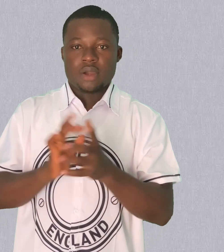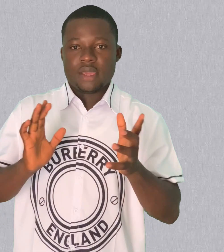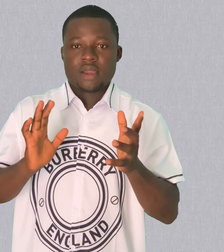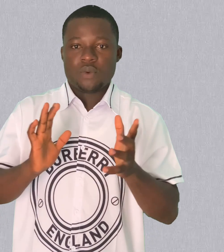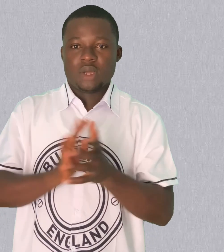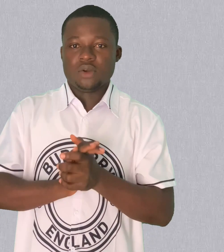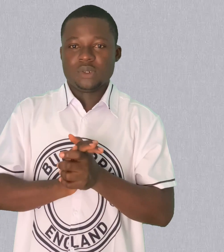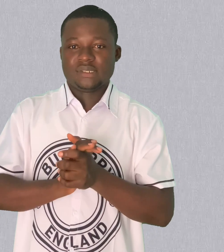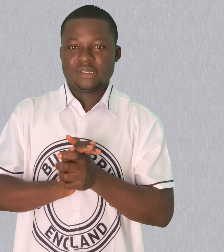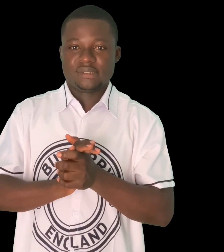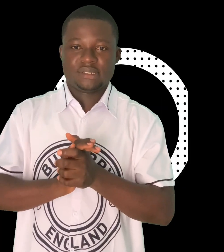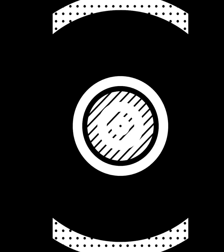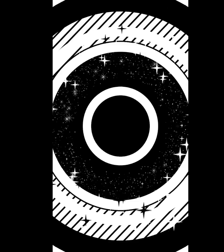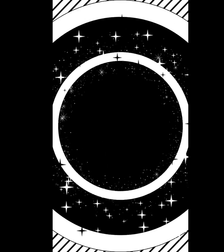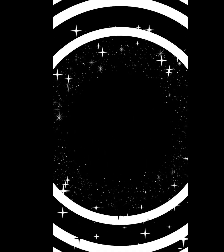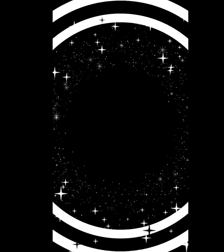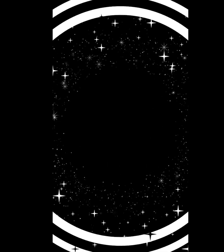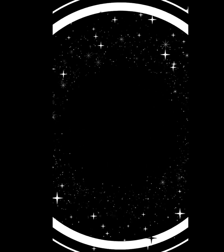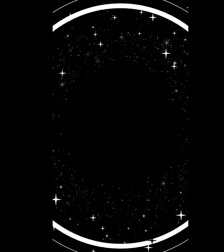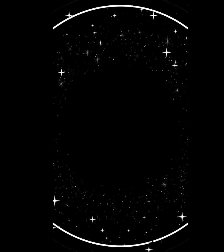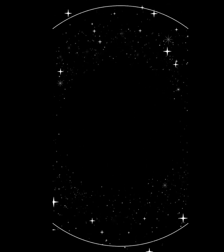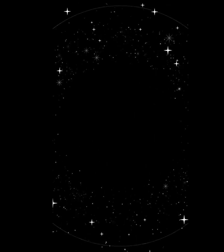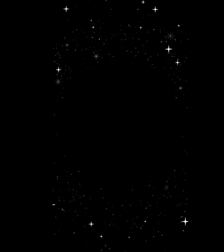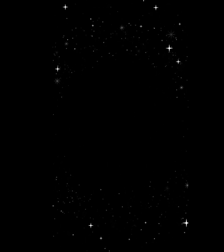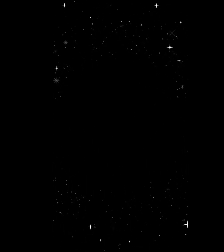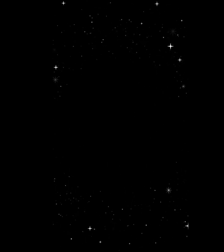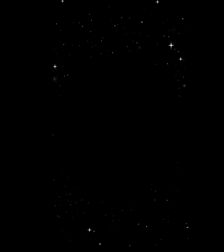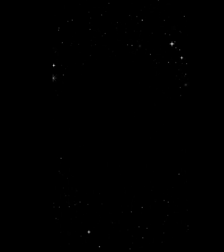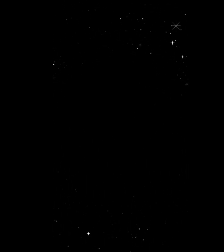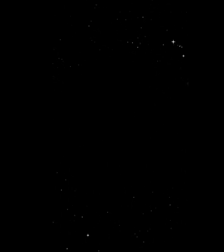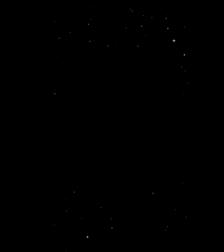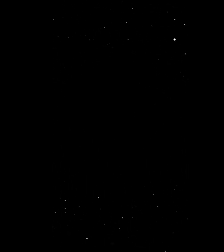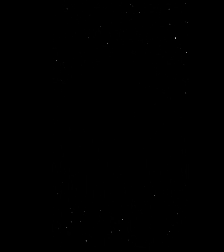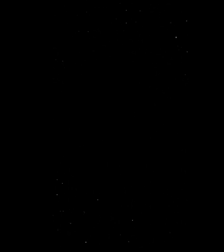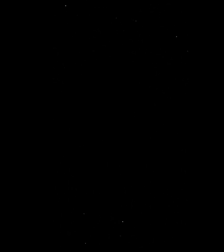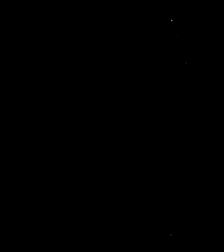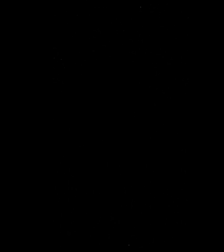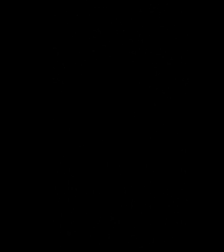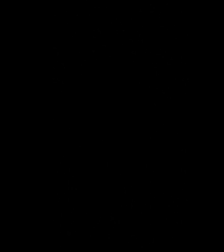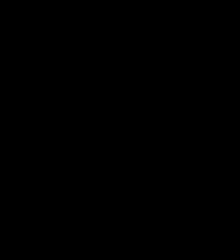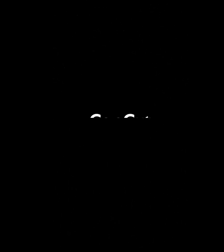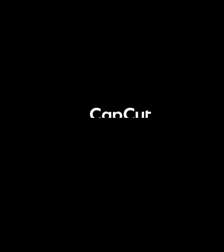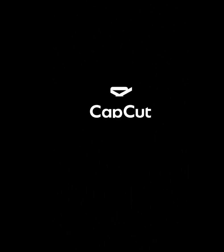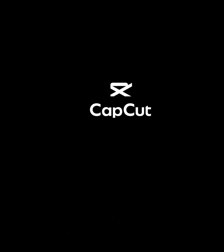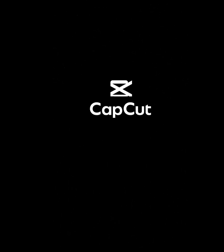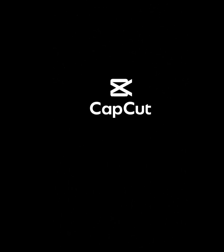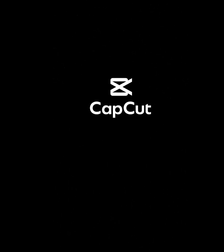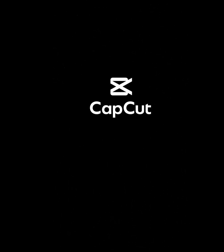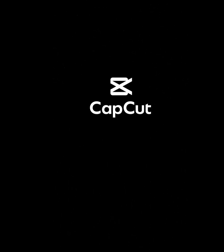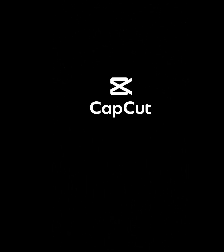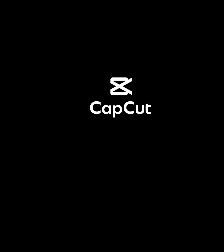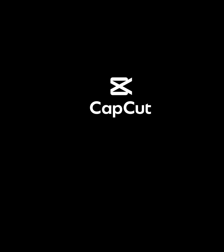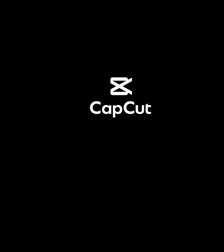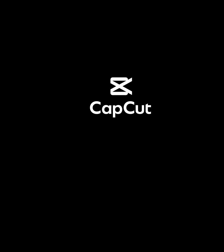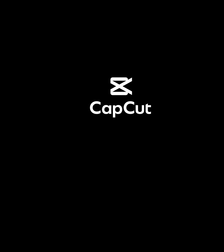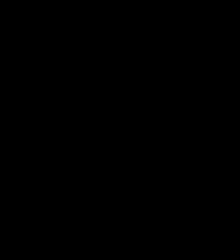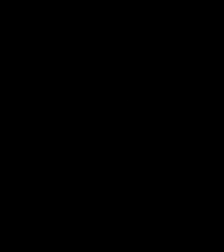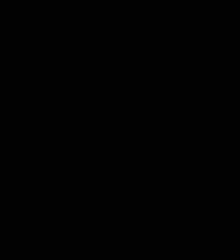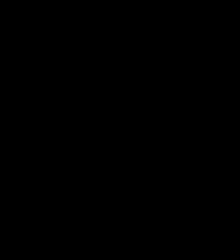Okay, we're done with since. So thank you all for watching. Please like and subscribe to this channel.